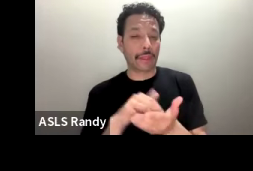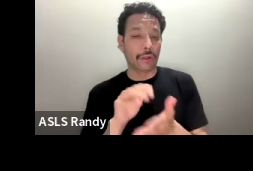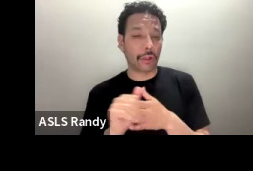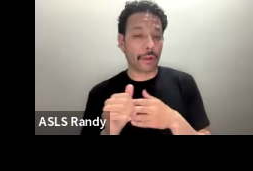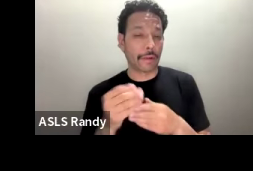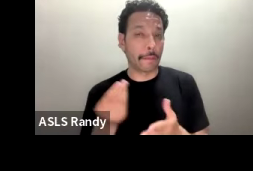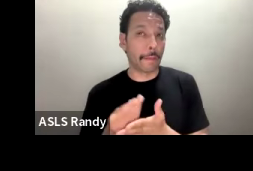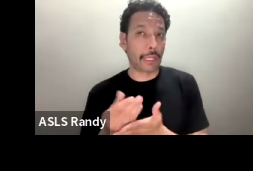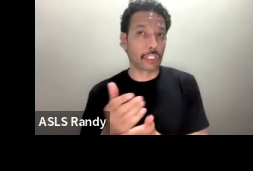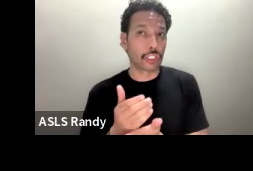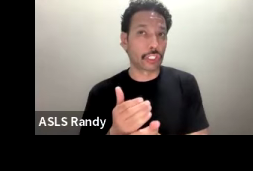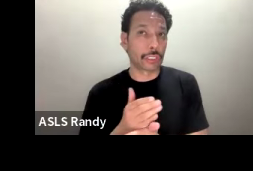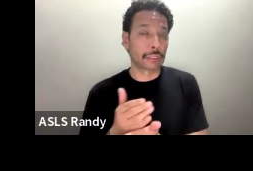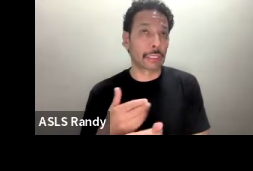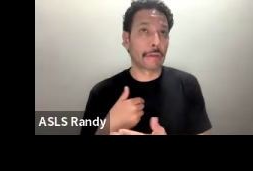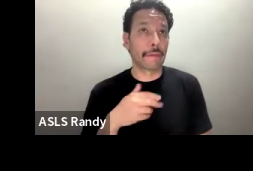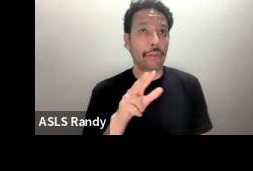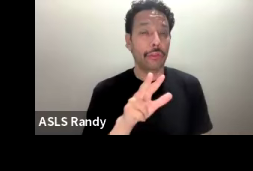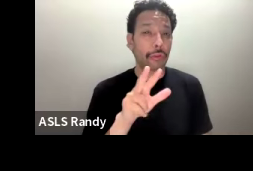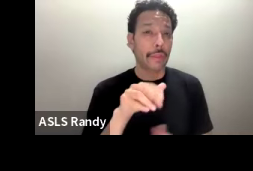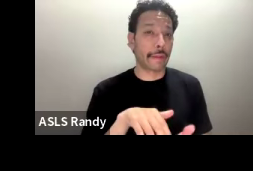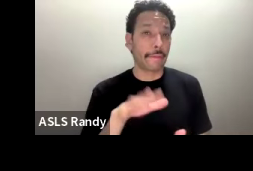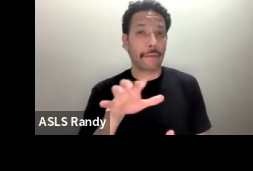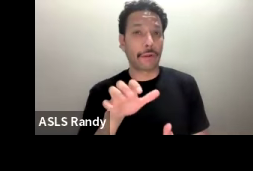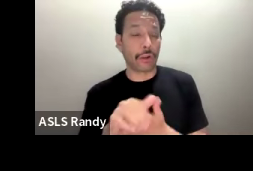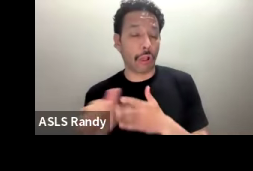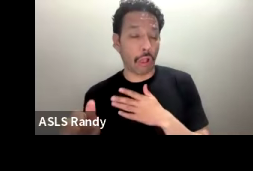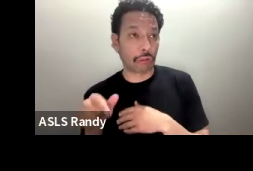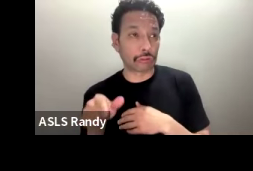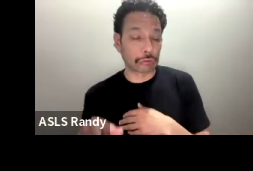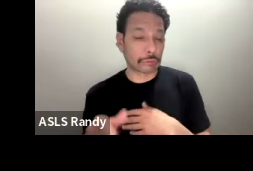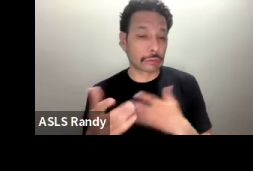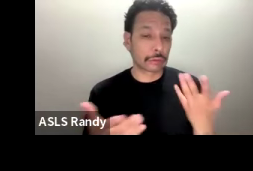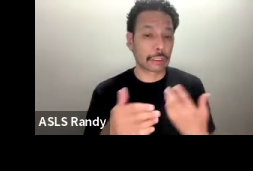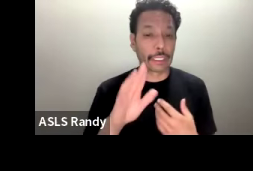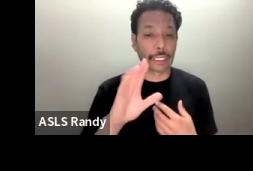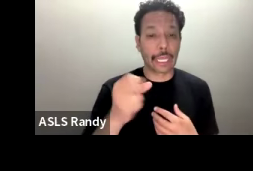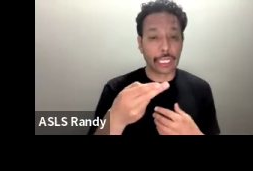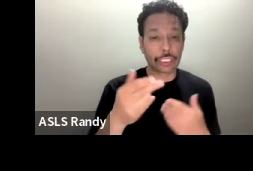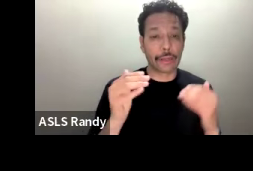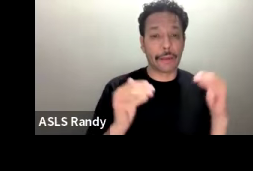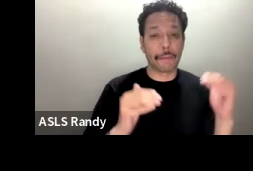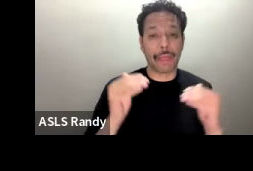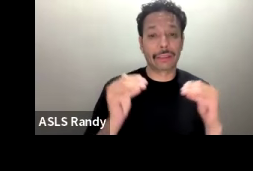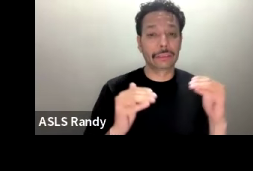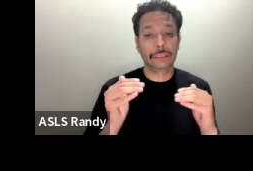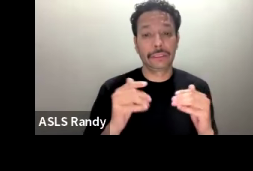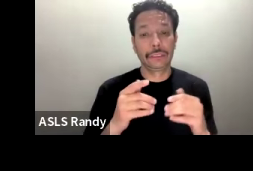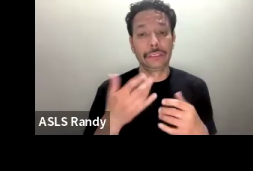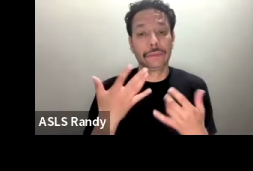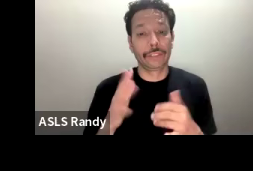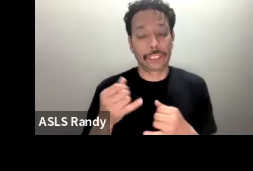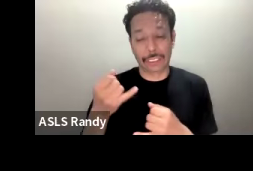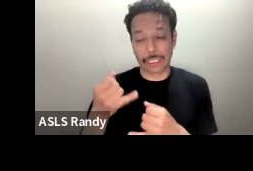of about $3,500. And cash balances at the end of the month are